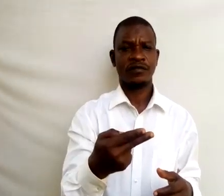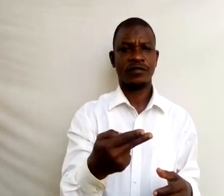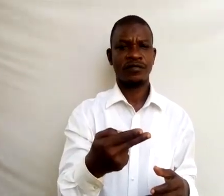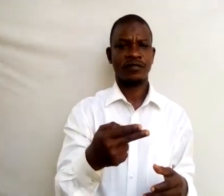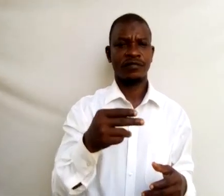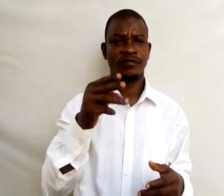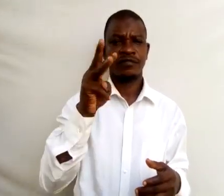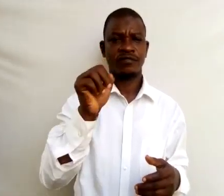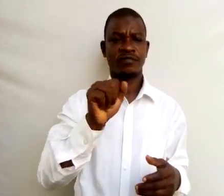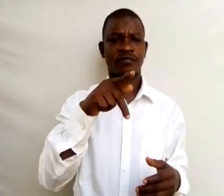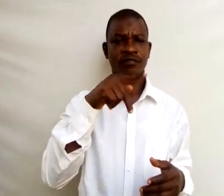maps into Q.